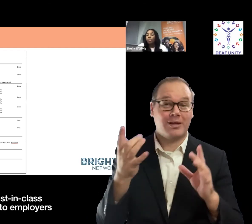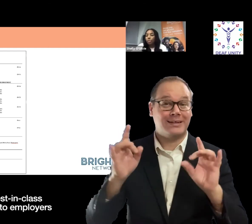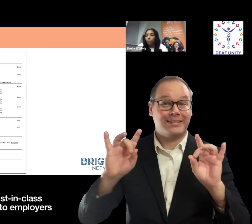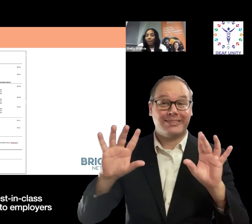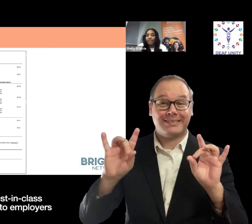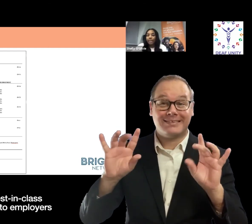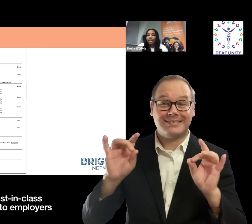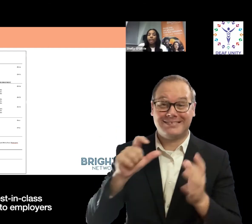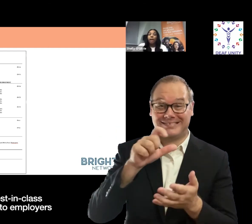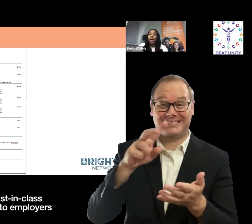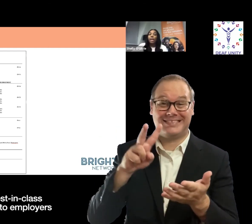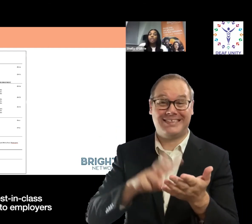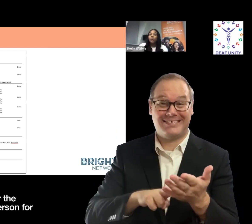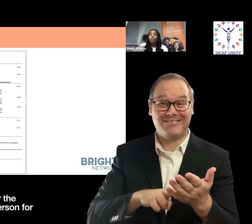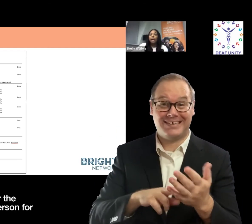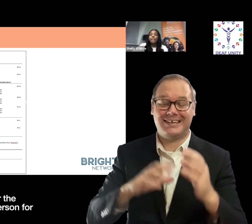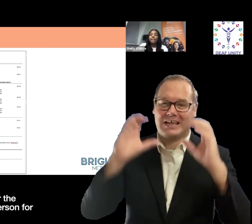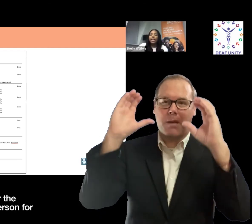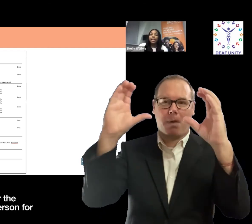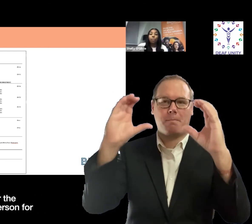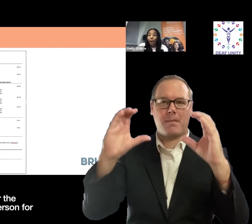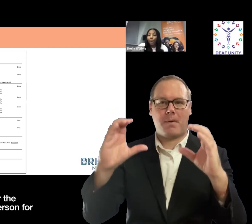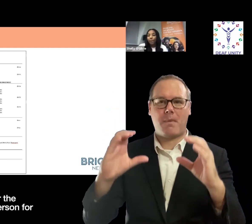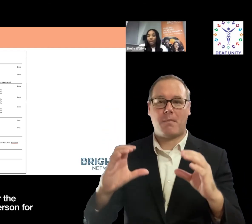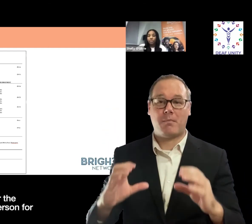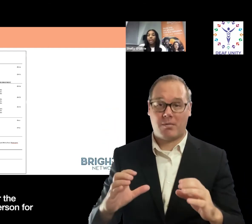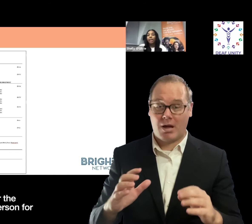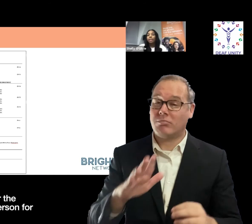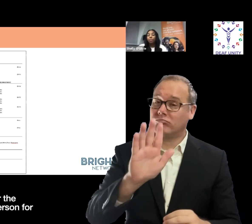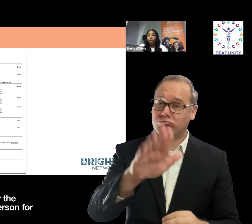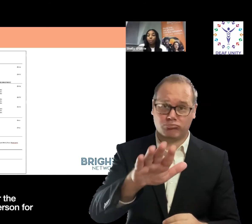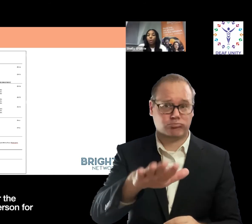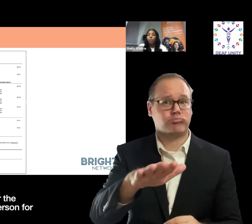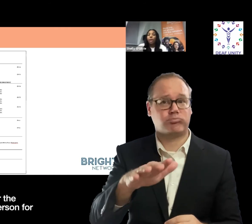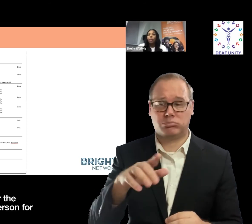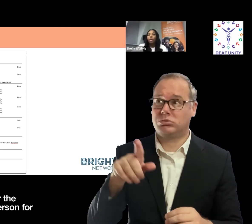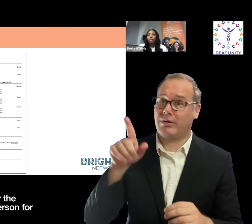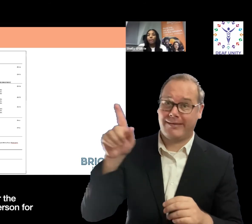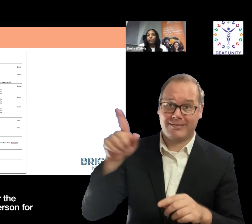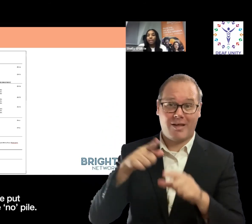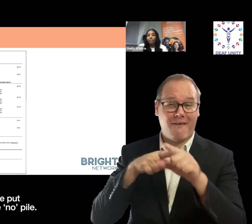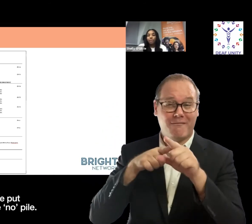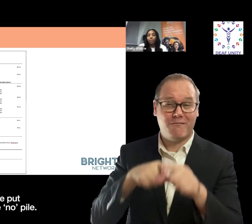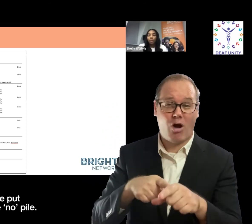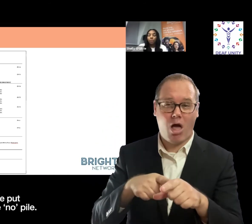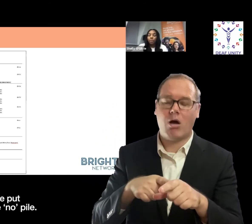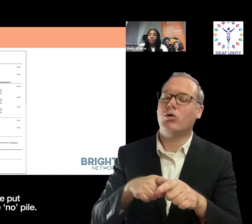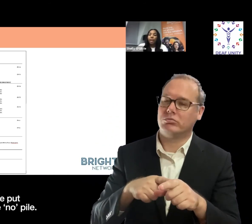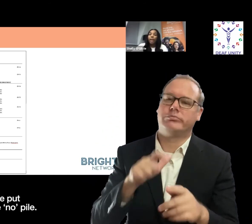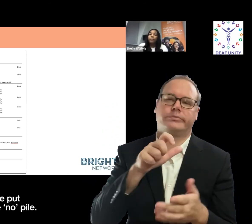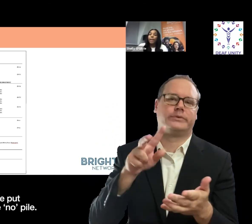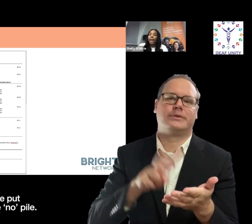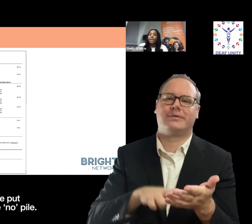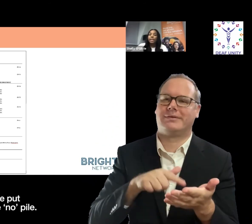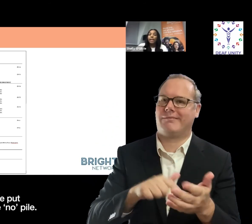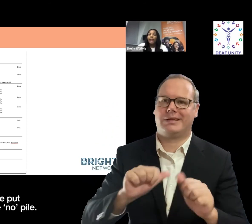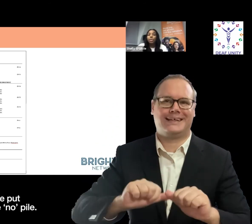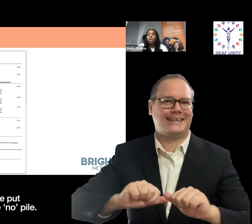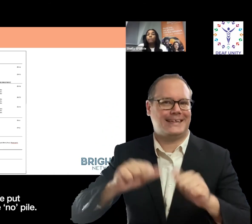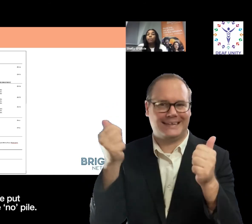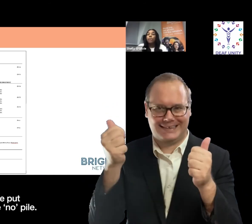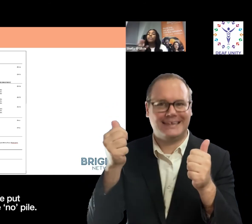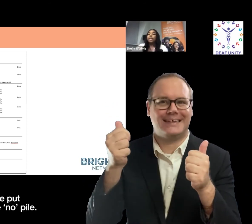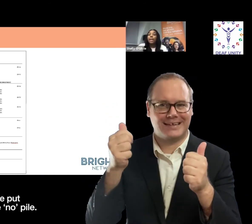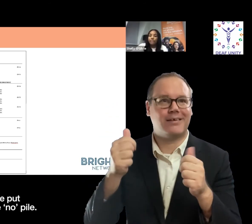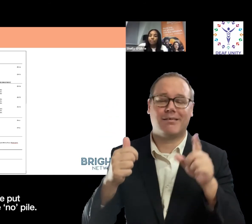that covers all bases, highlights to employers exactly why you're best for the role, why you're the best person for the role, and allows